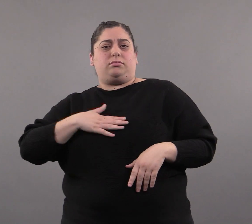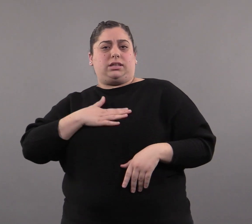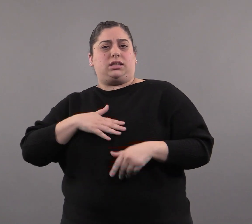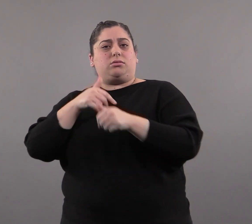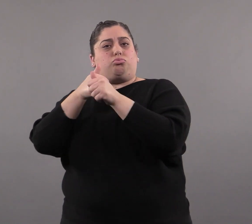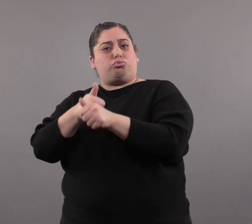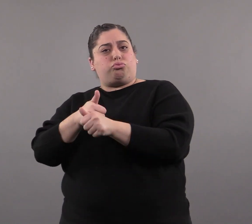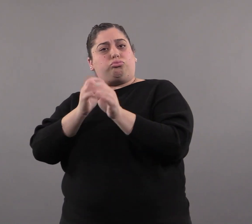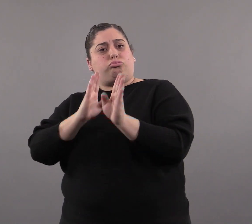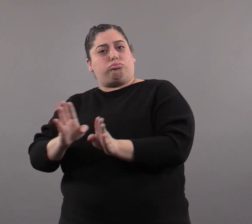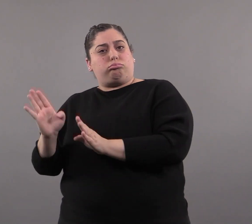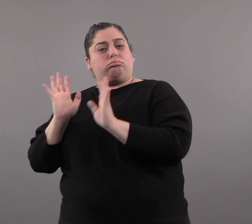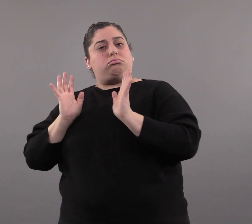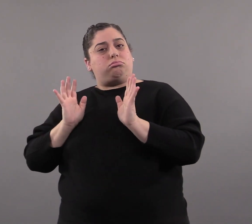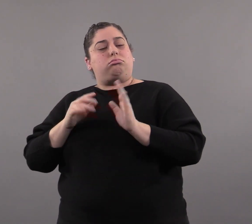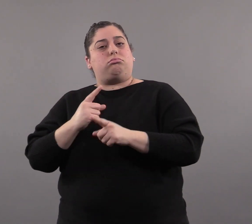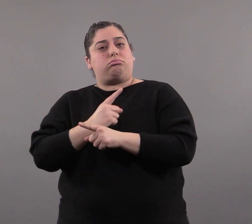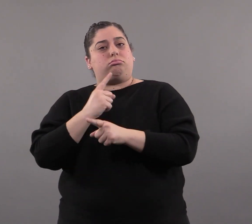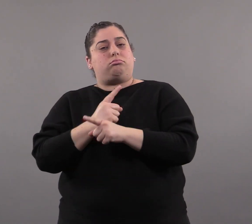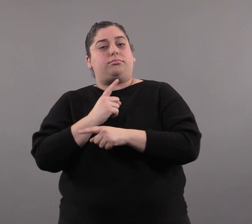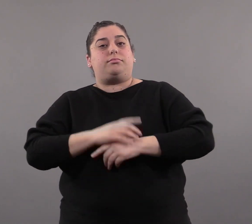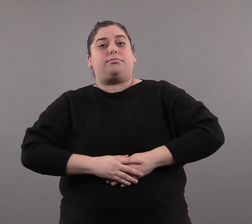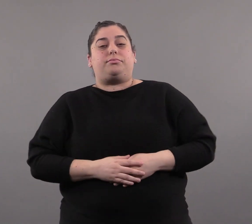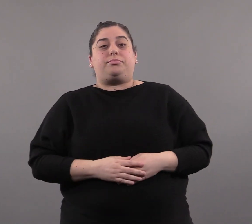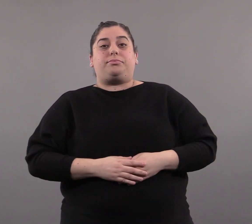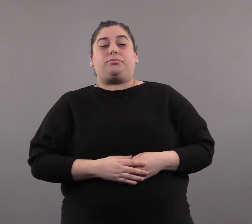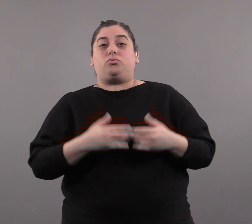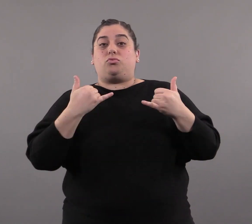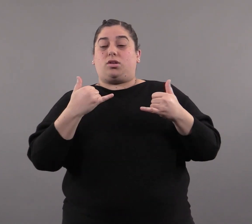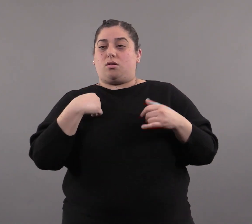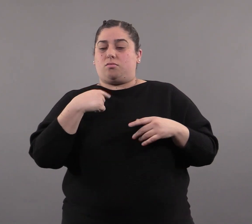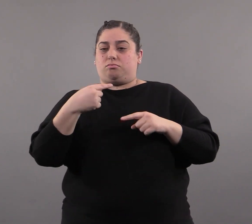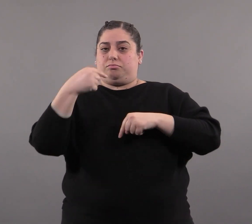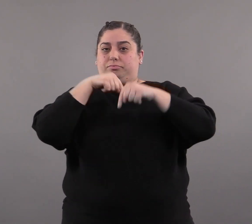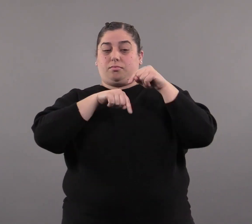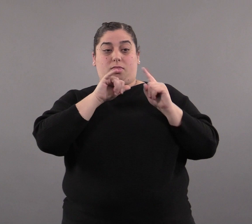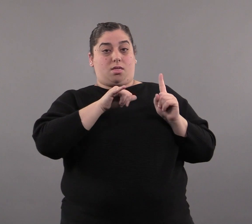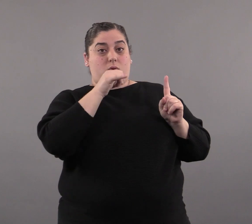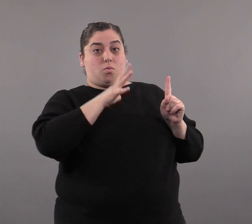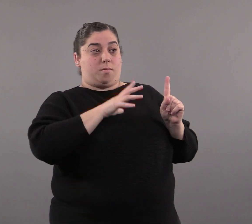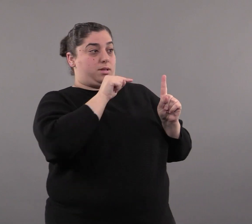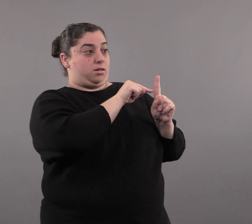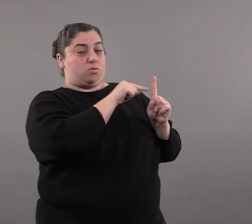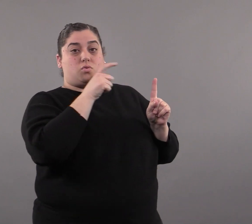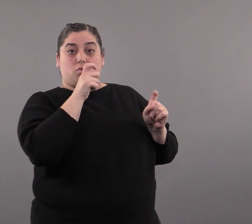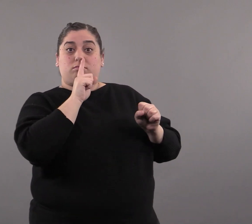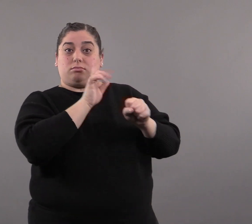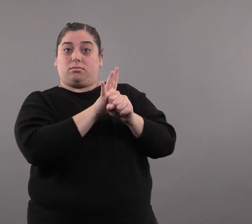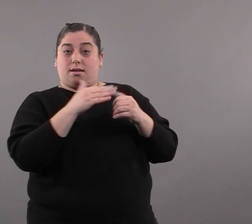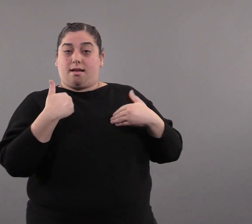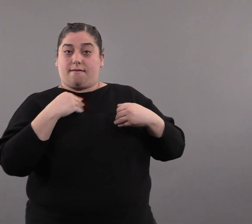The case that we are talking about here very clearly fits criteria that put it into